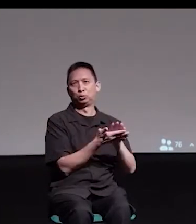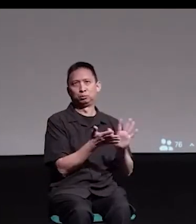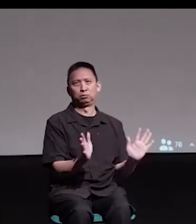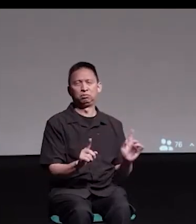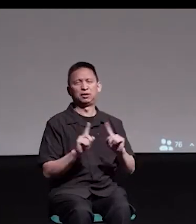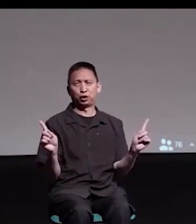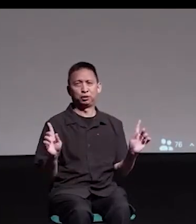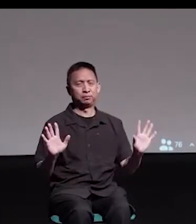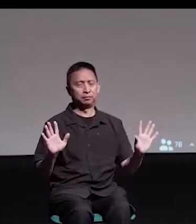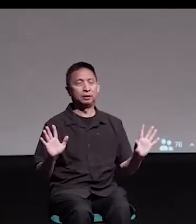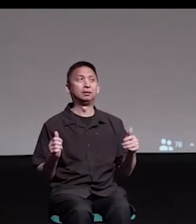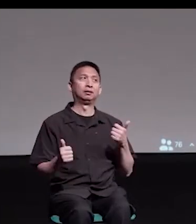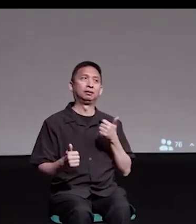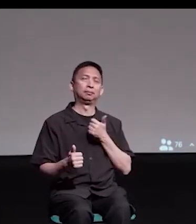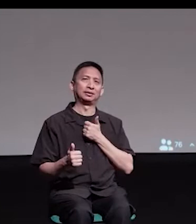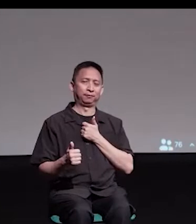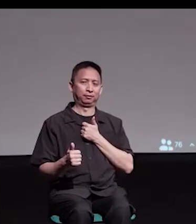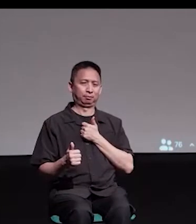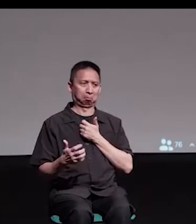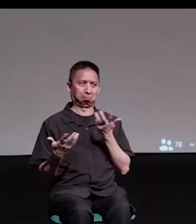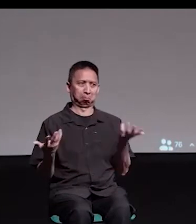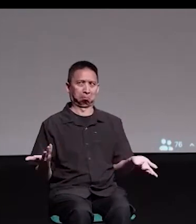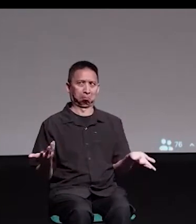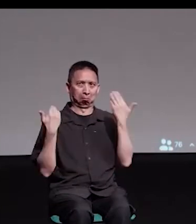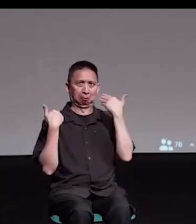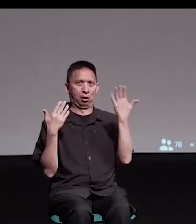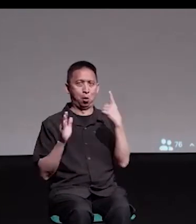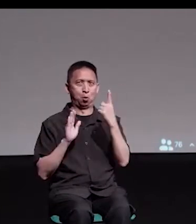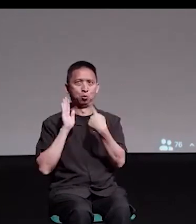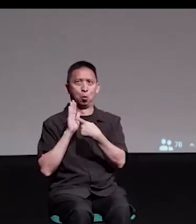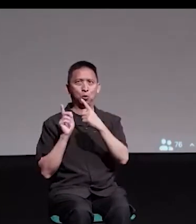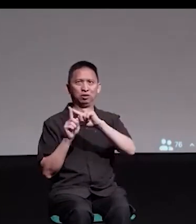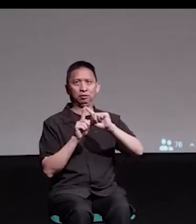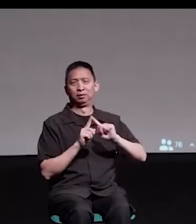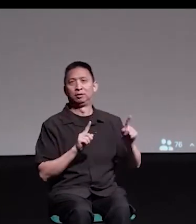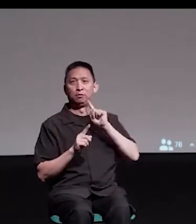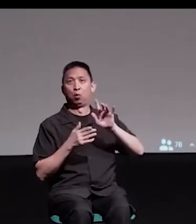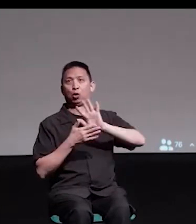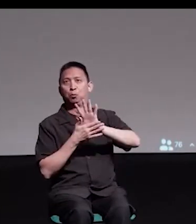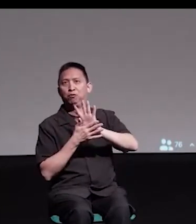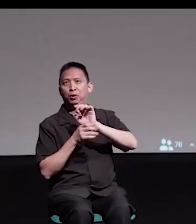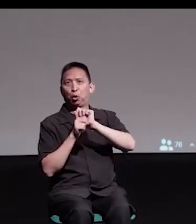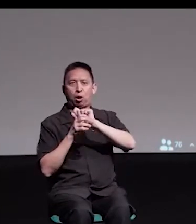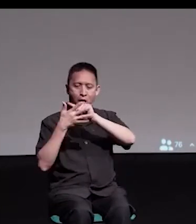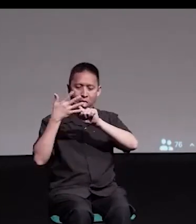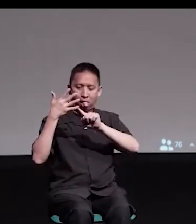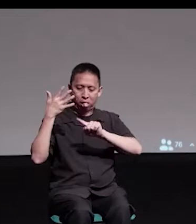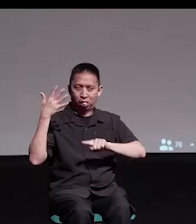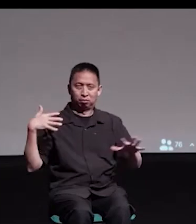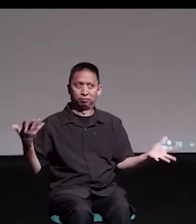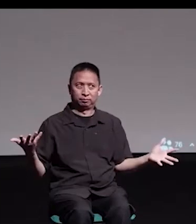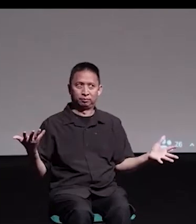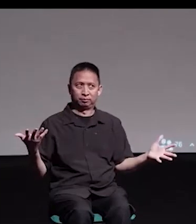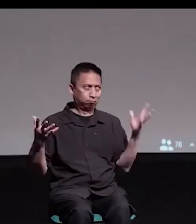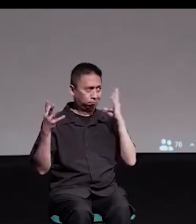about like what the various roles were and stuff like that. And I don't know, it's taken me 10 years to, I